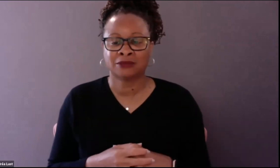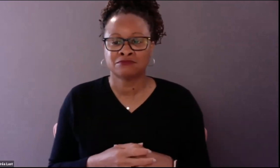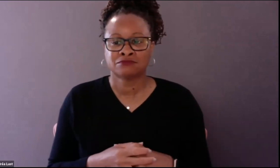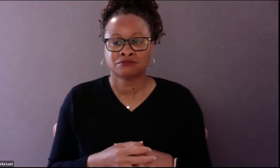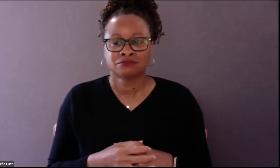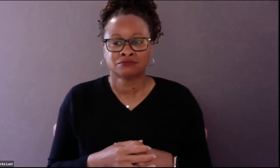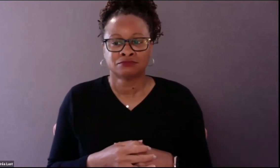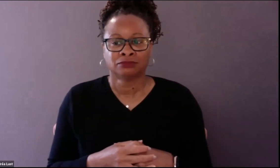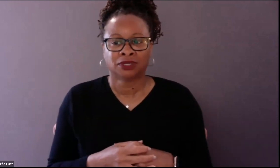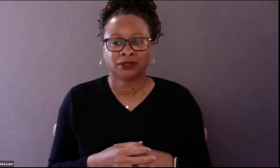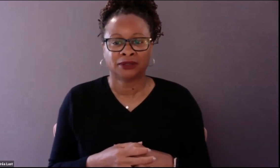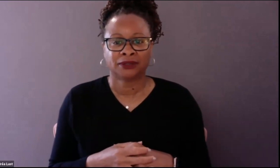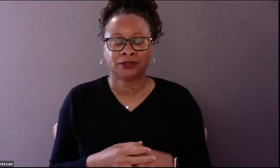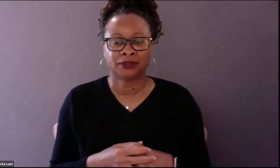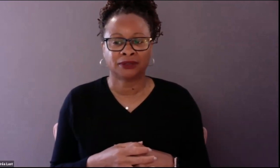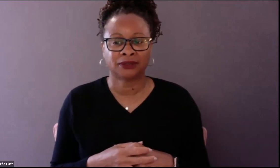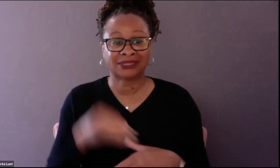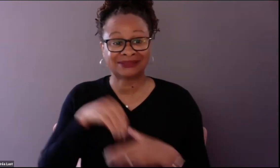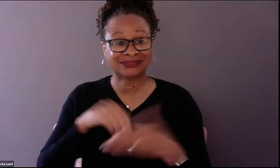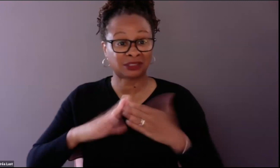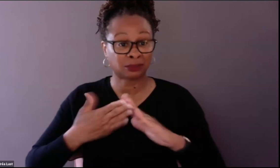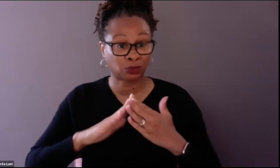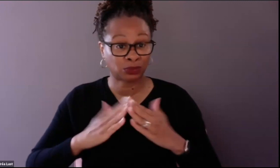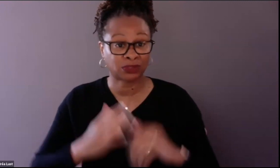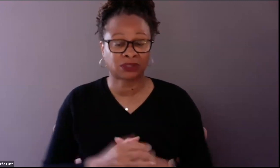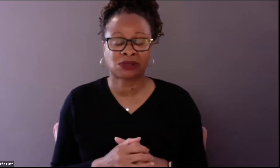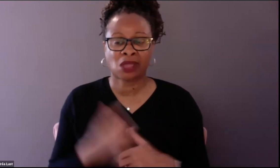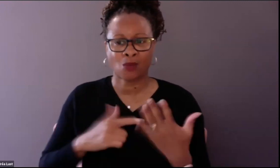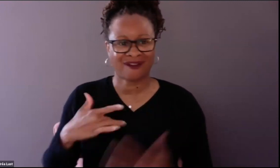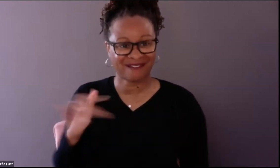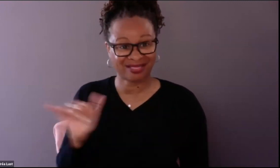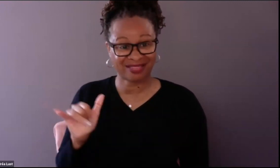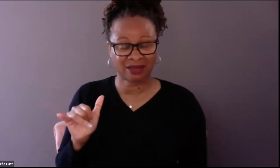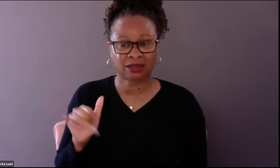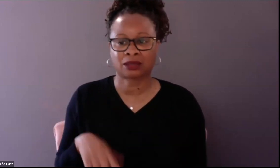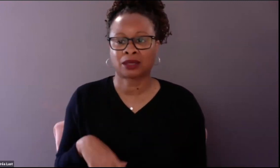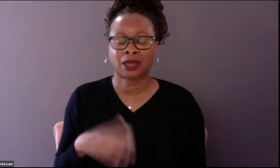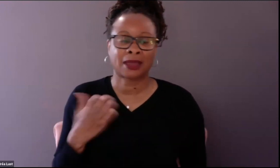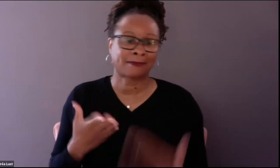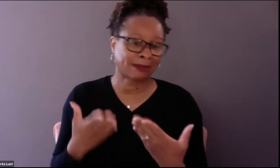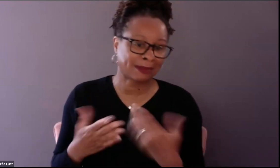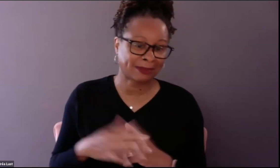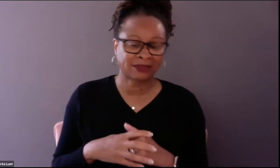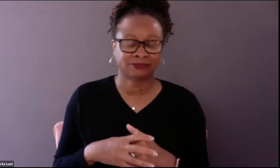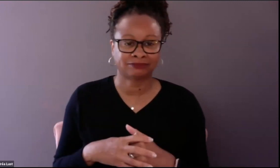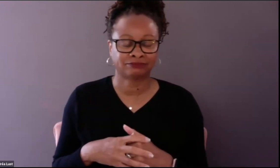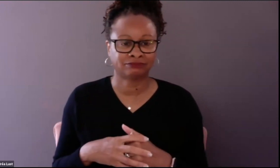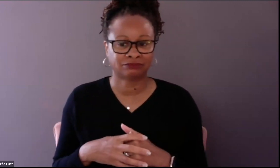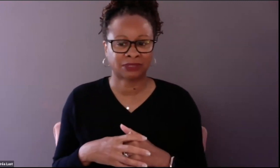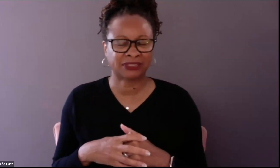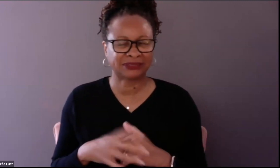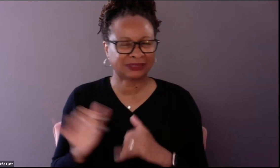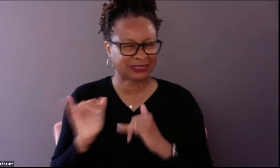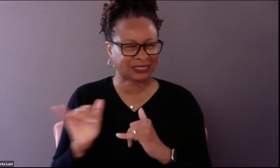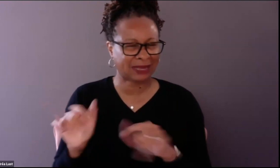And in the community, what I felt like, and maybe this I think probably resonates with Jaime, what you